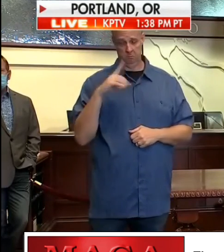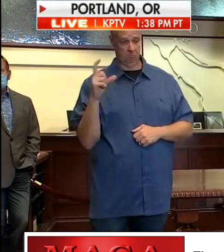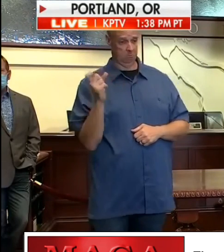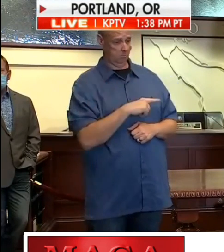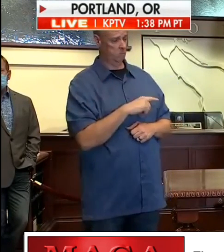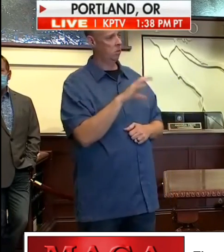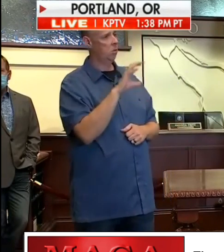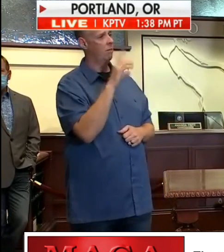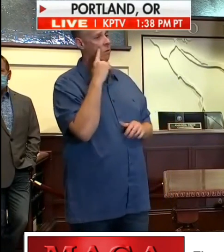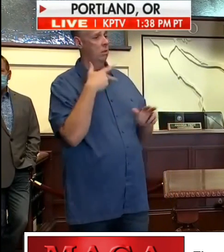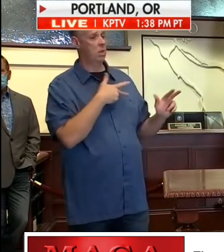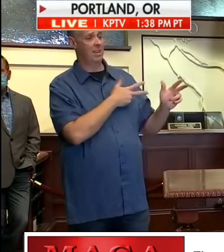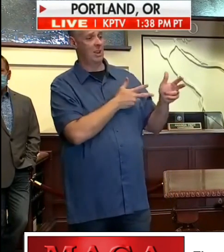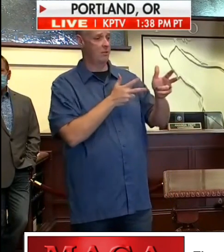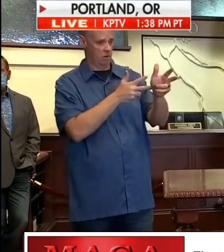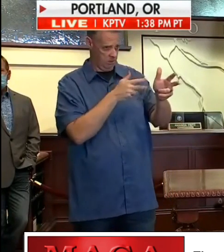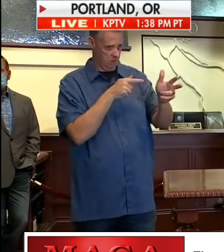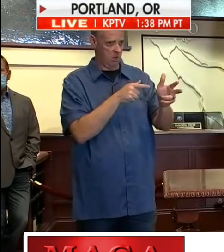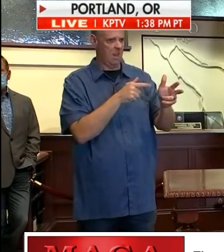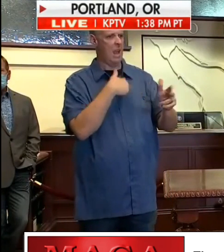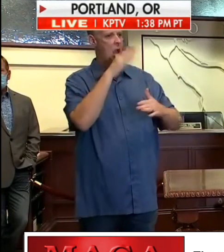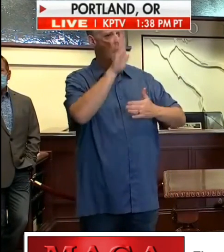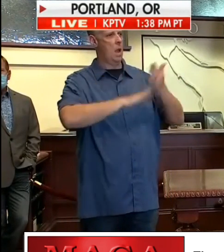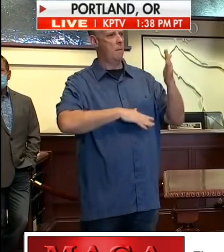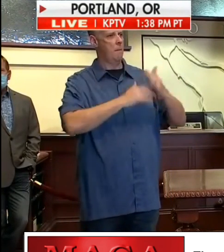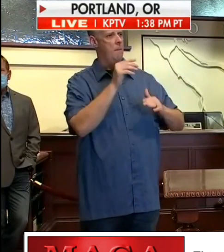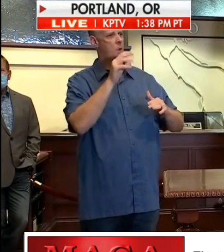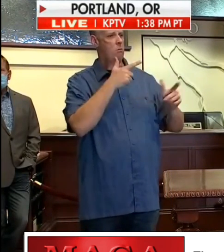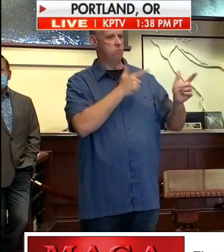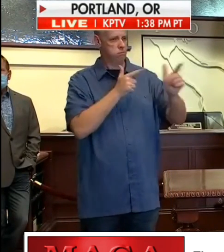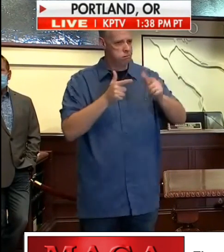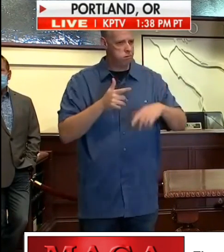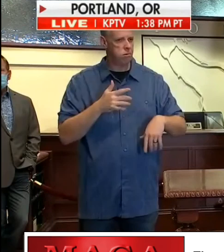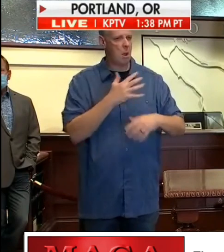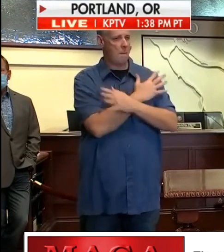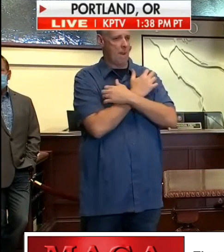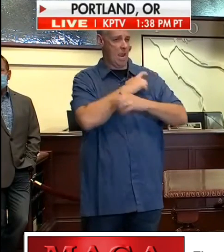with the caravan had paintball guns, bear spray.